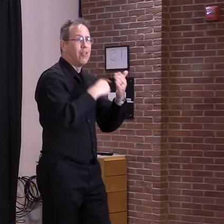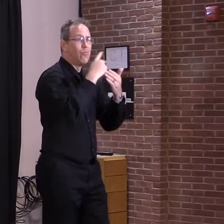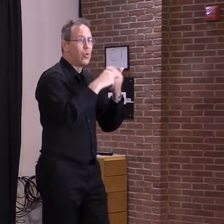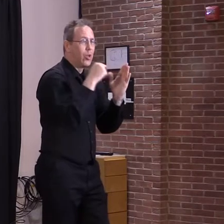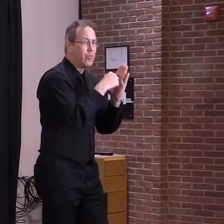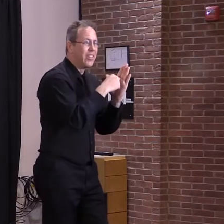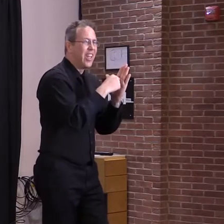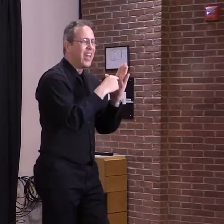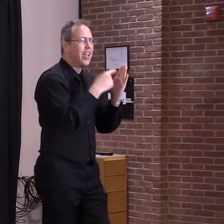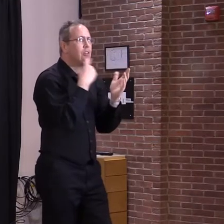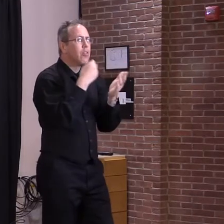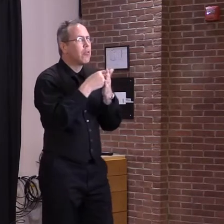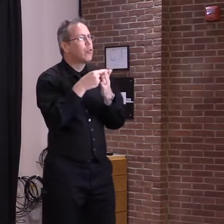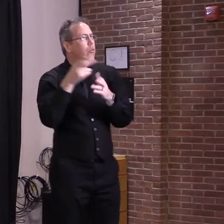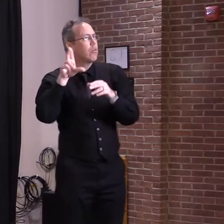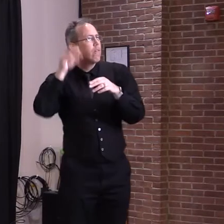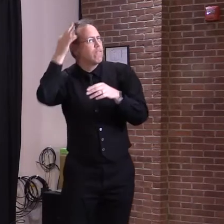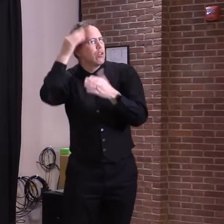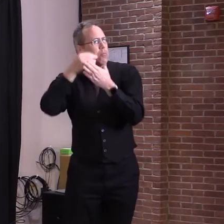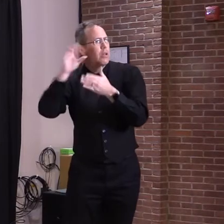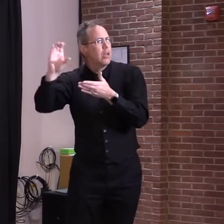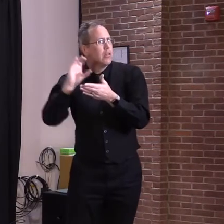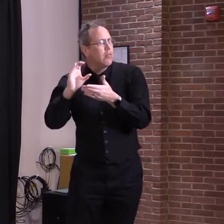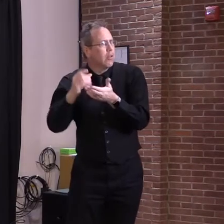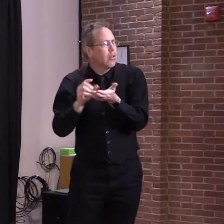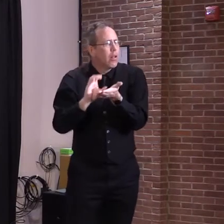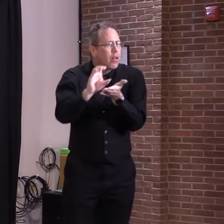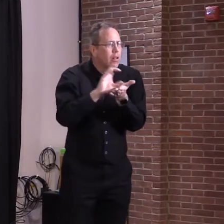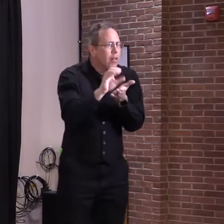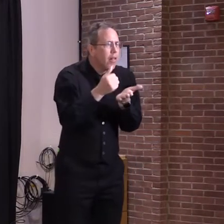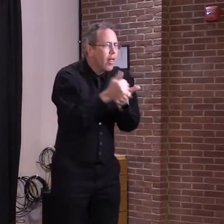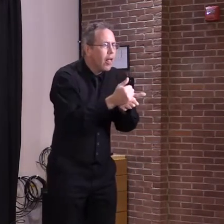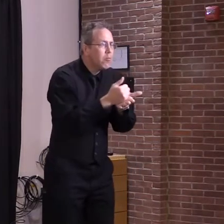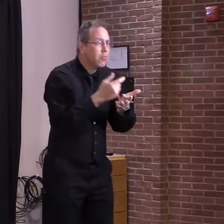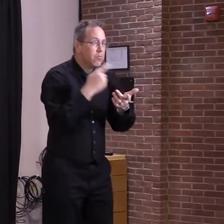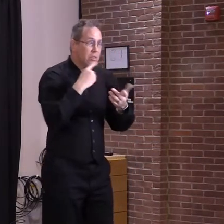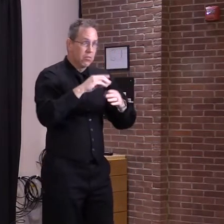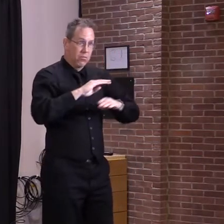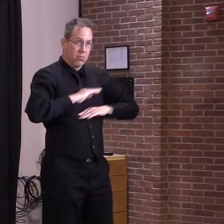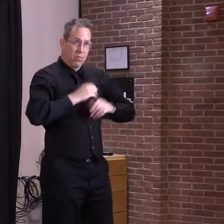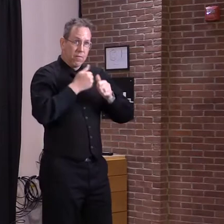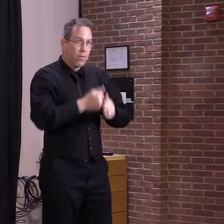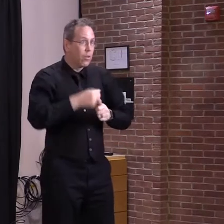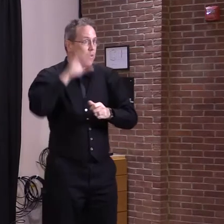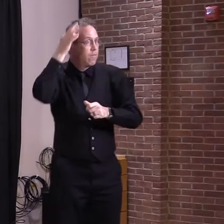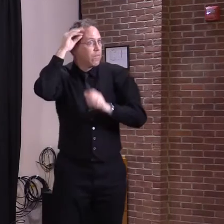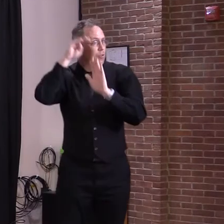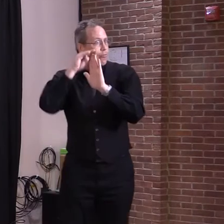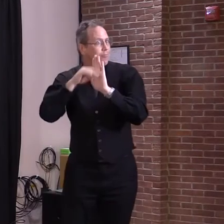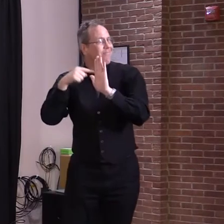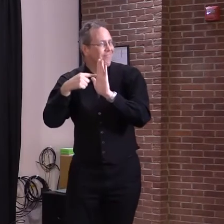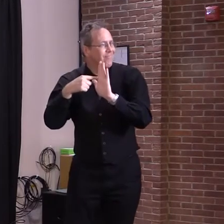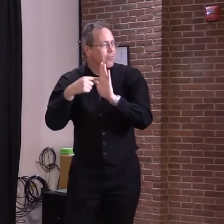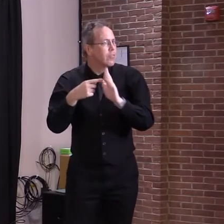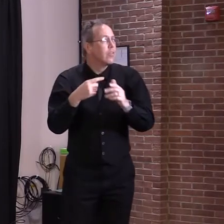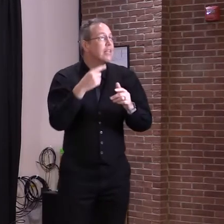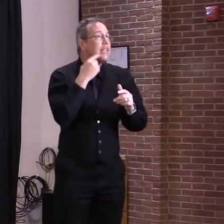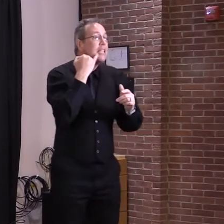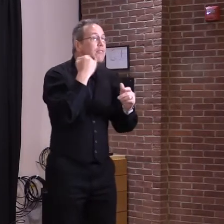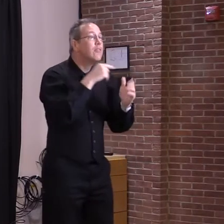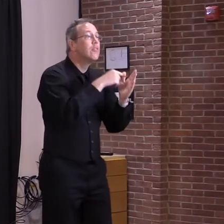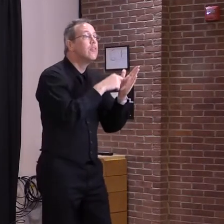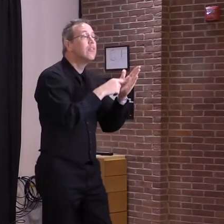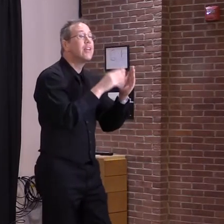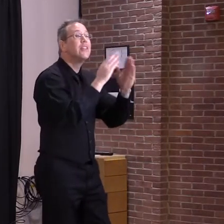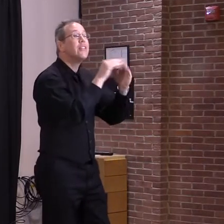ARPA funds, so any project would have to meet the final ARPA rule. However, if it's from a town within